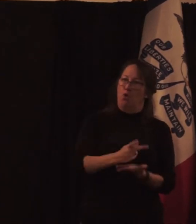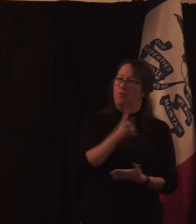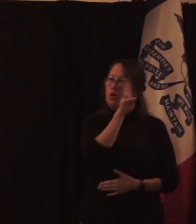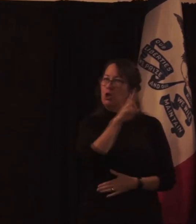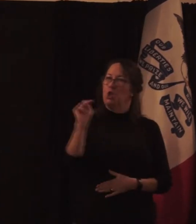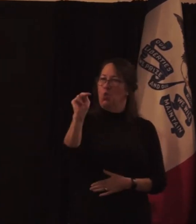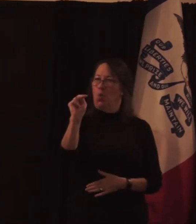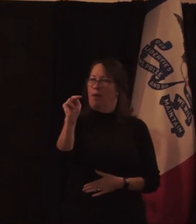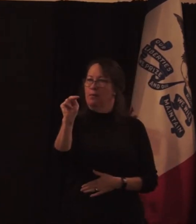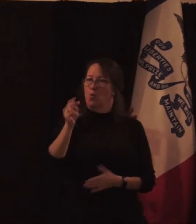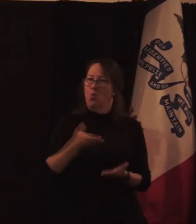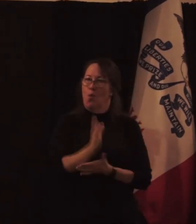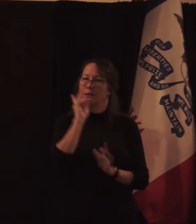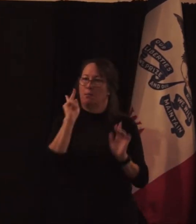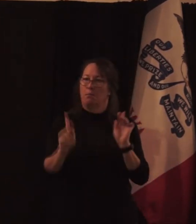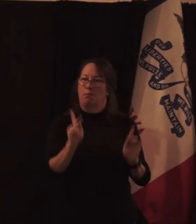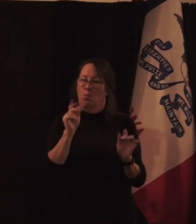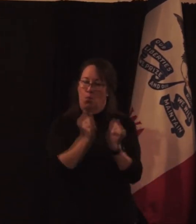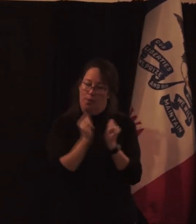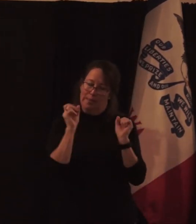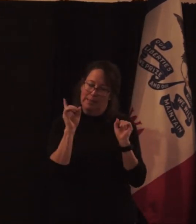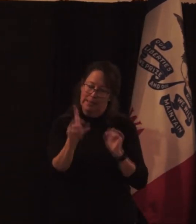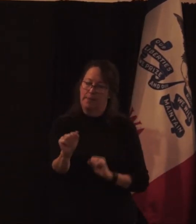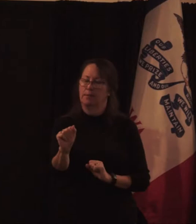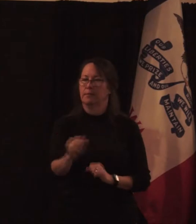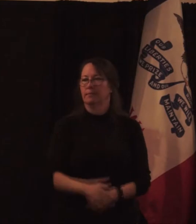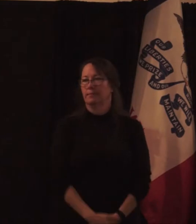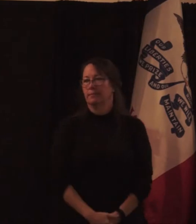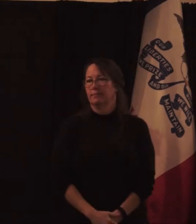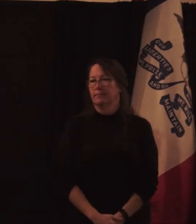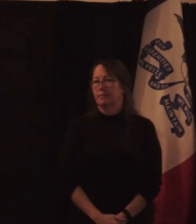Nations Convention on the Rights of Persons with Disabilities.